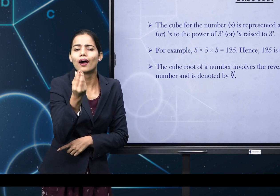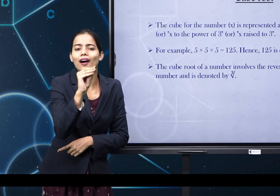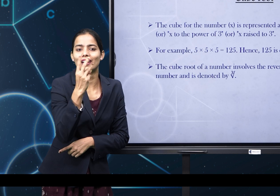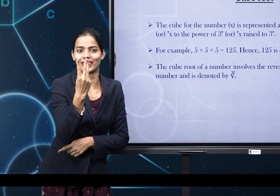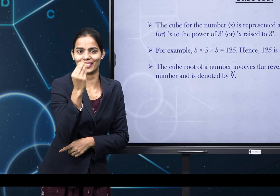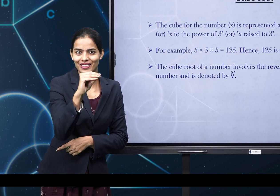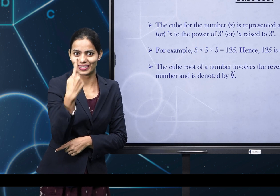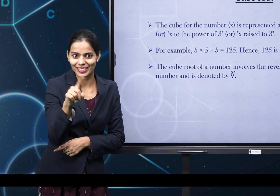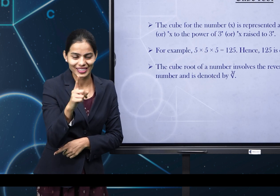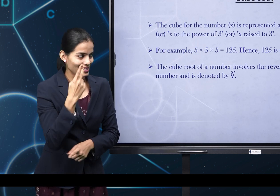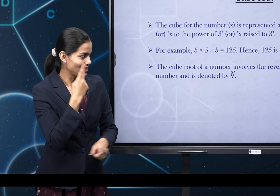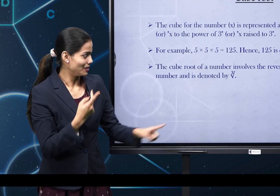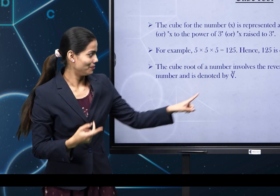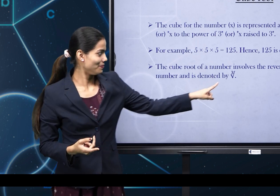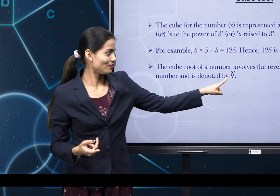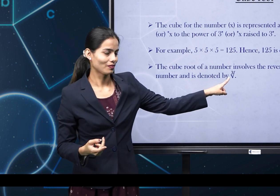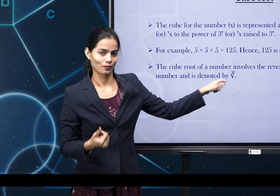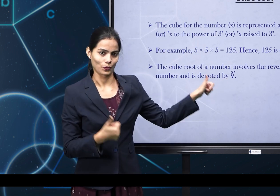is denoted by cube root.